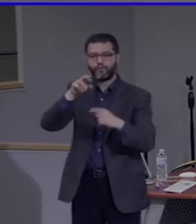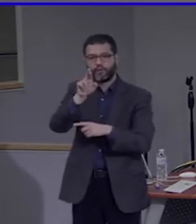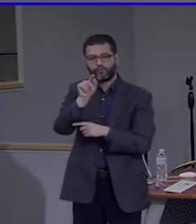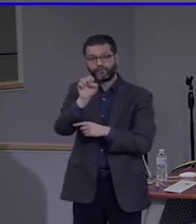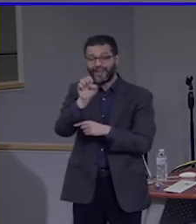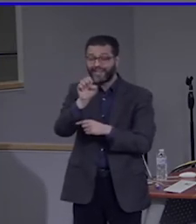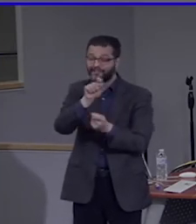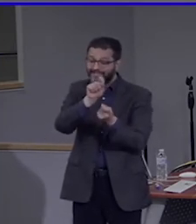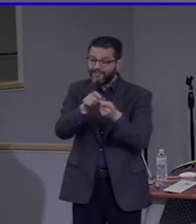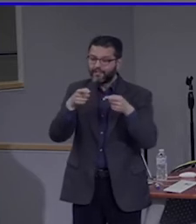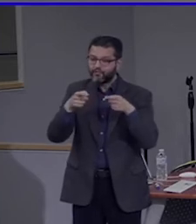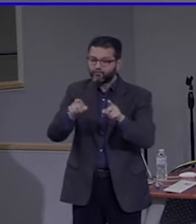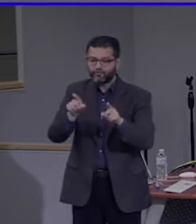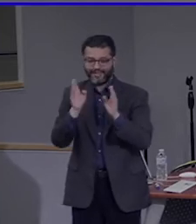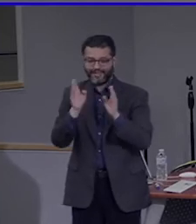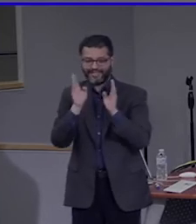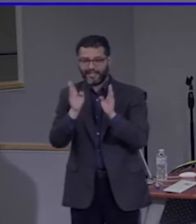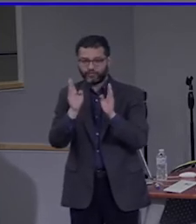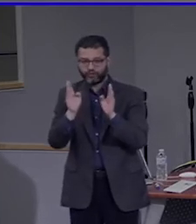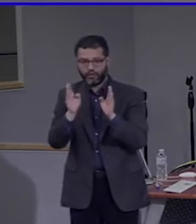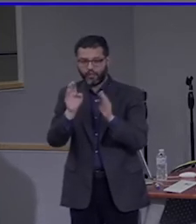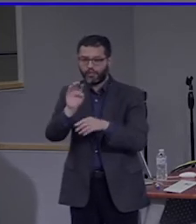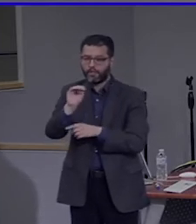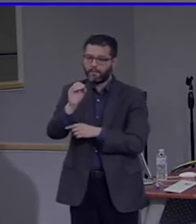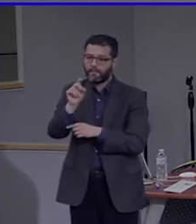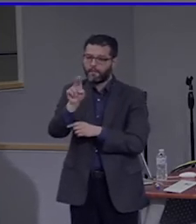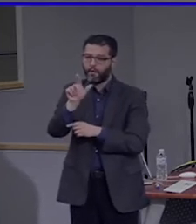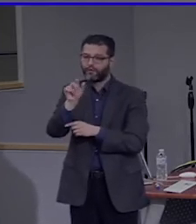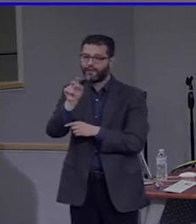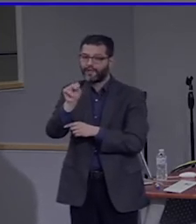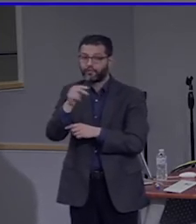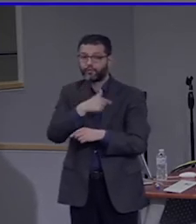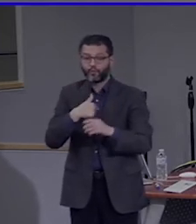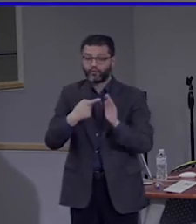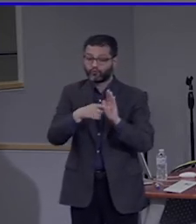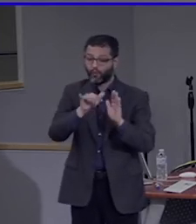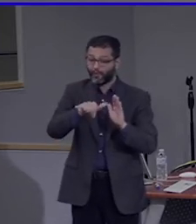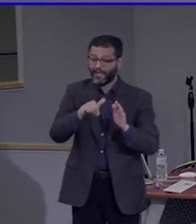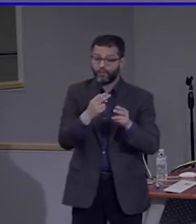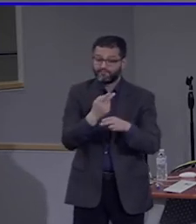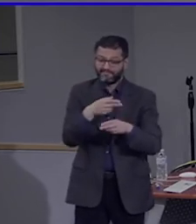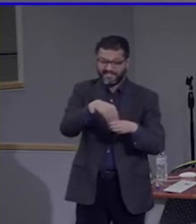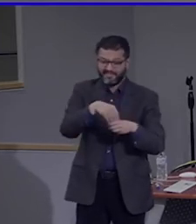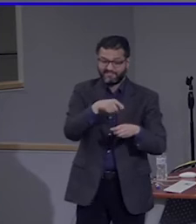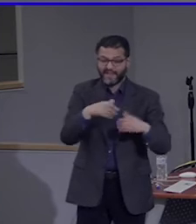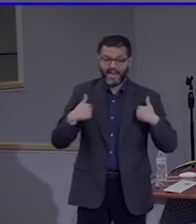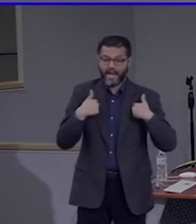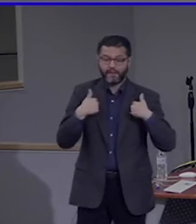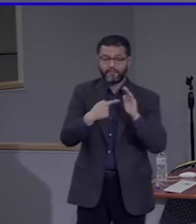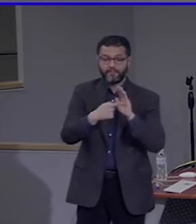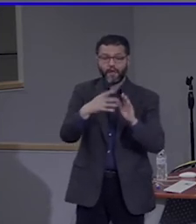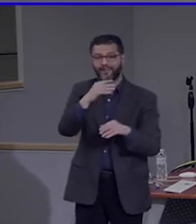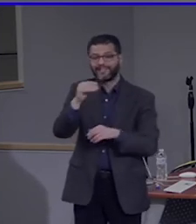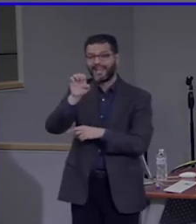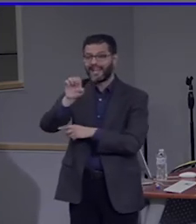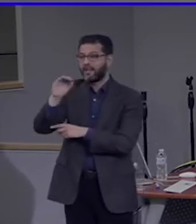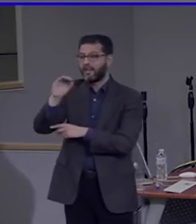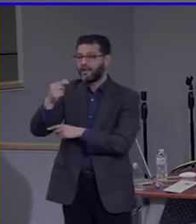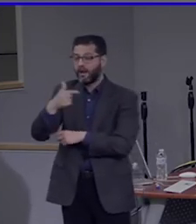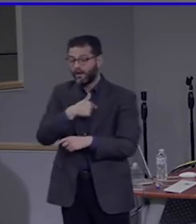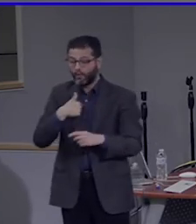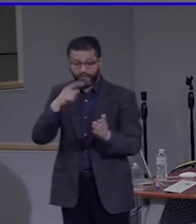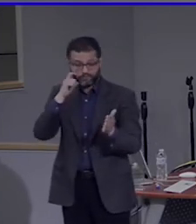modulation and this has been shown in animal models in an ECOG and we could see it in babies because their heads are thinner yes